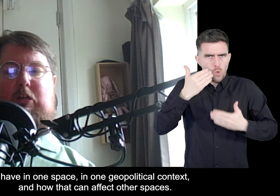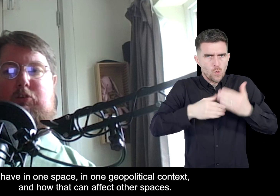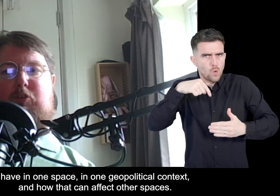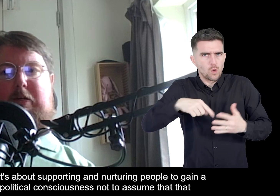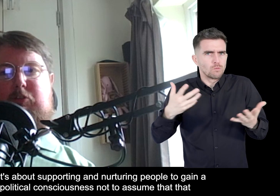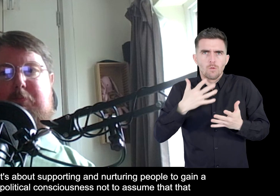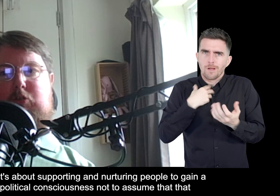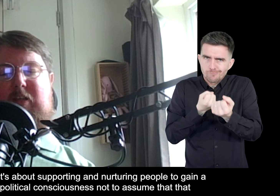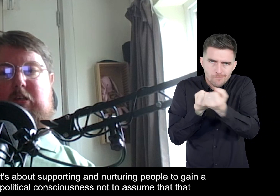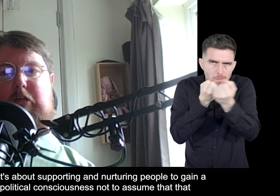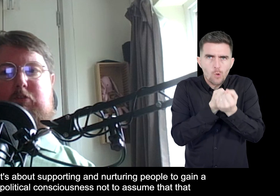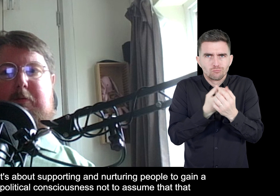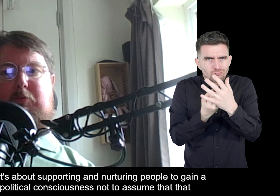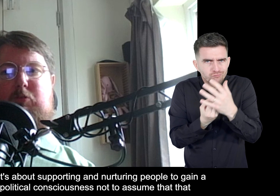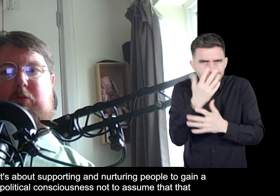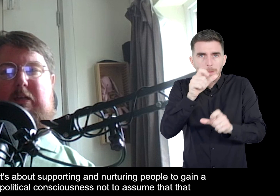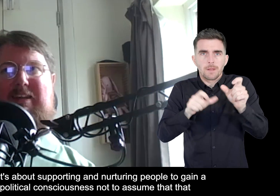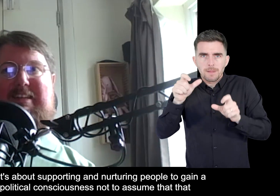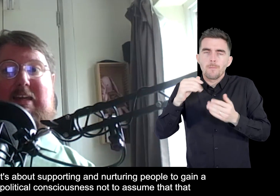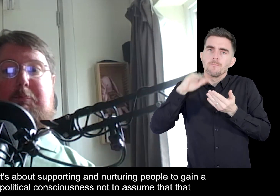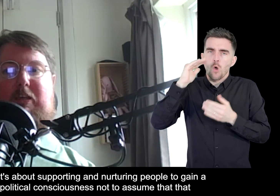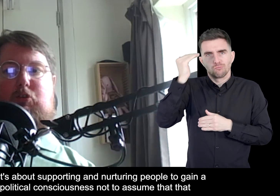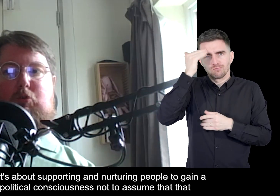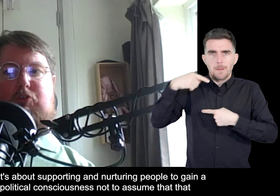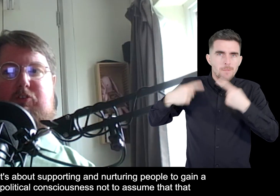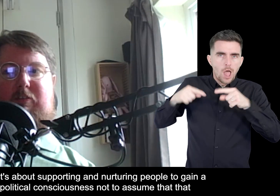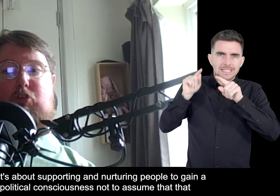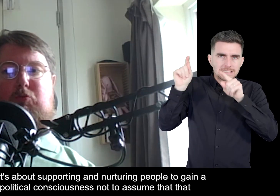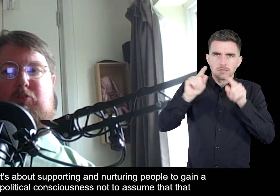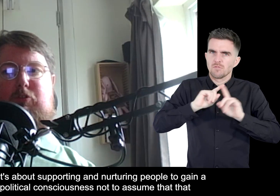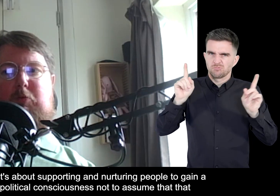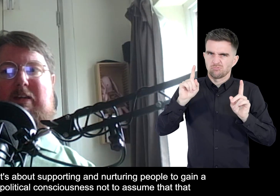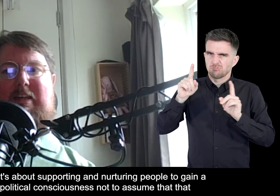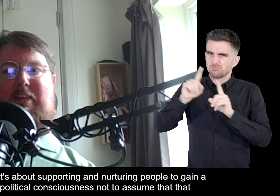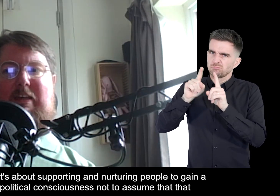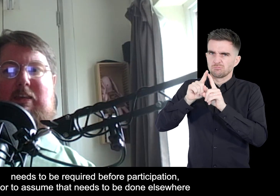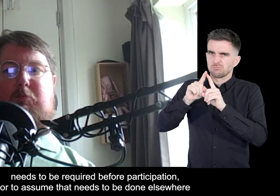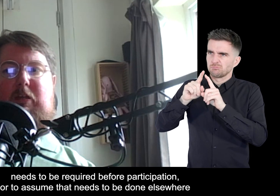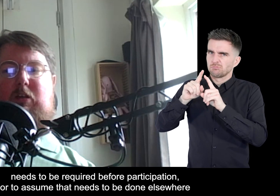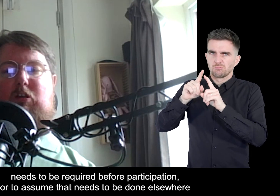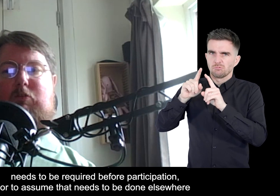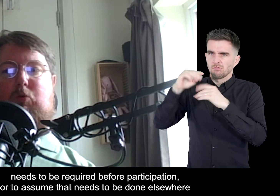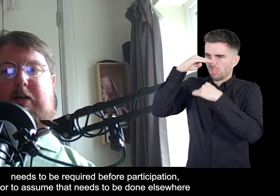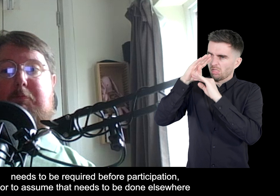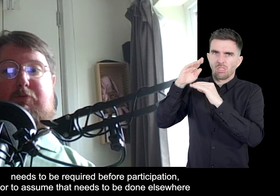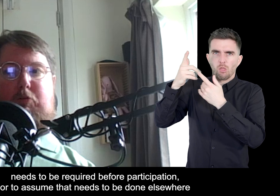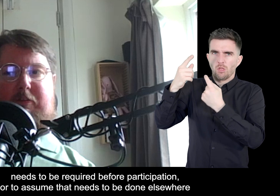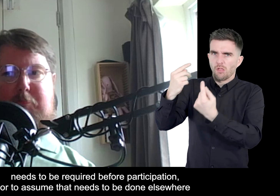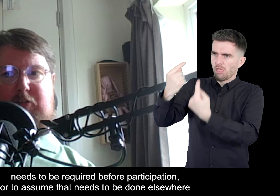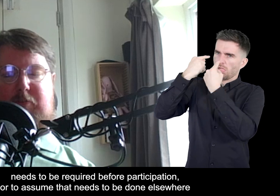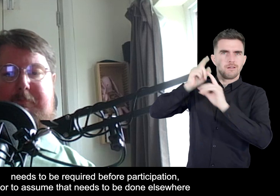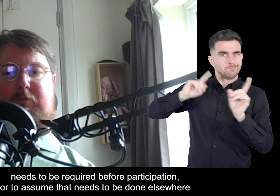spaces. So it's about supporting and nurturing people to gain a political consciousness, not to assume that that needs to be required